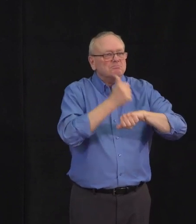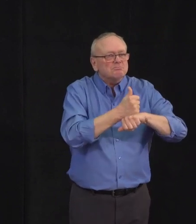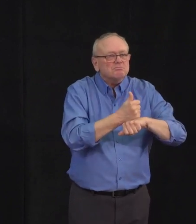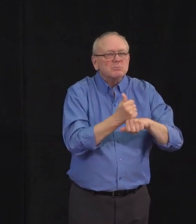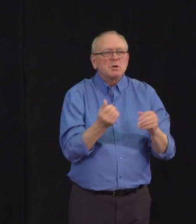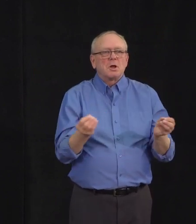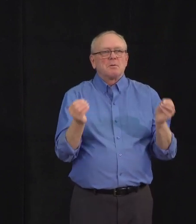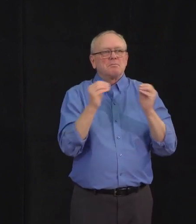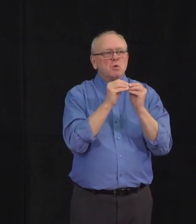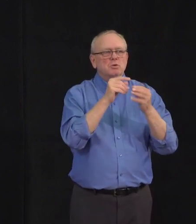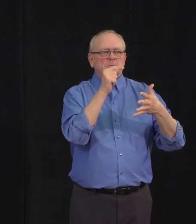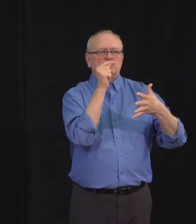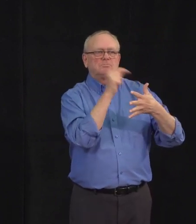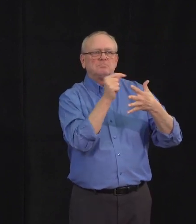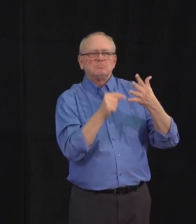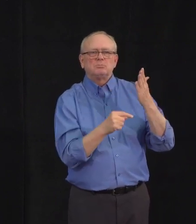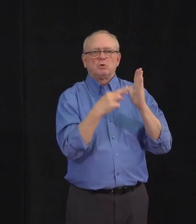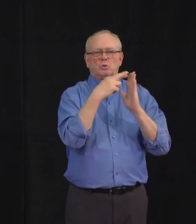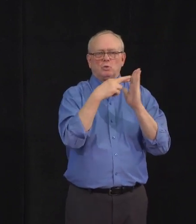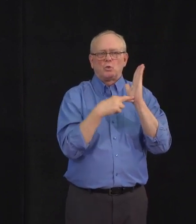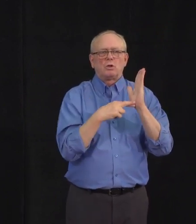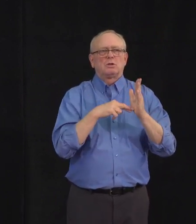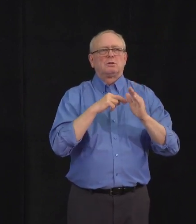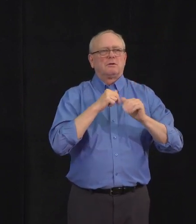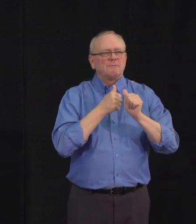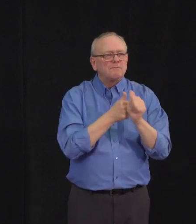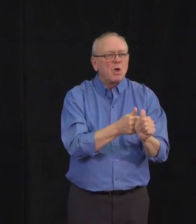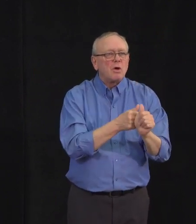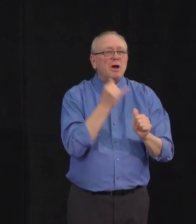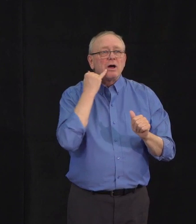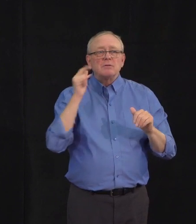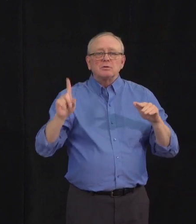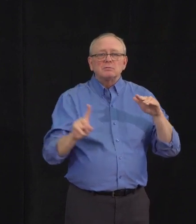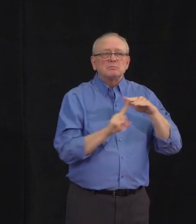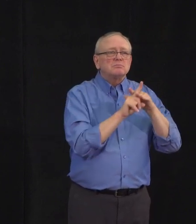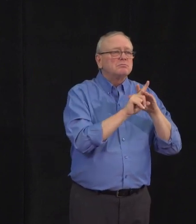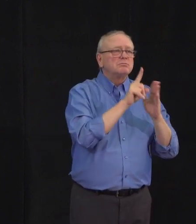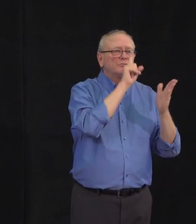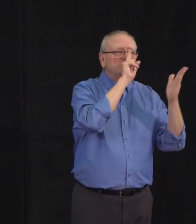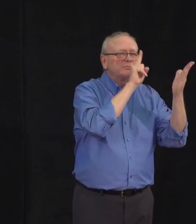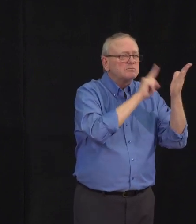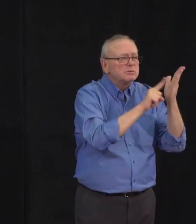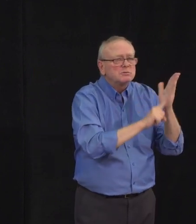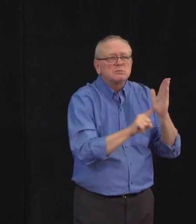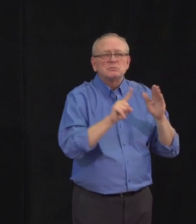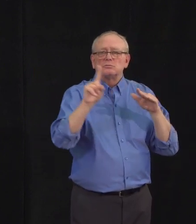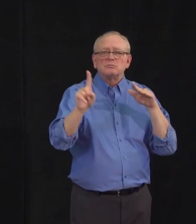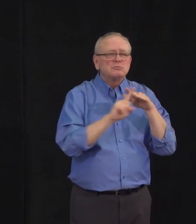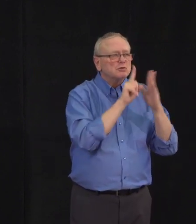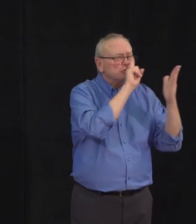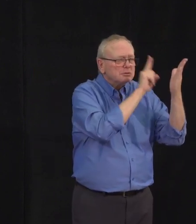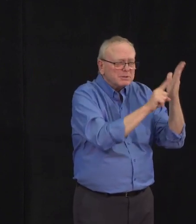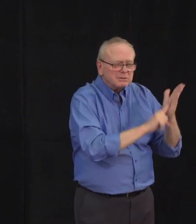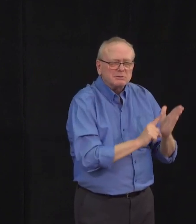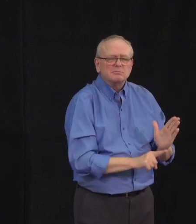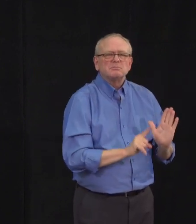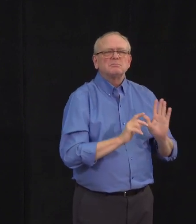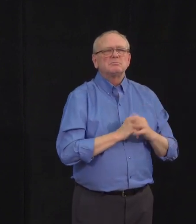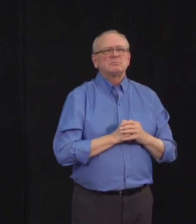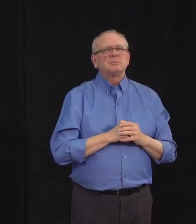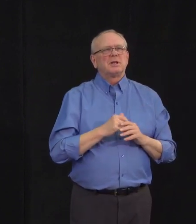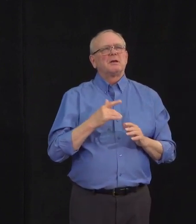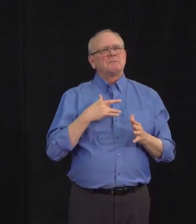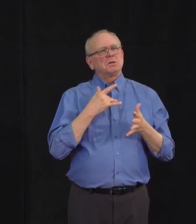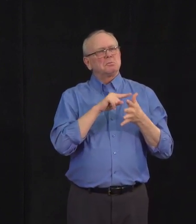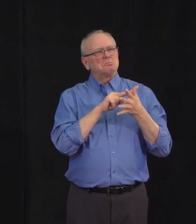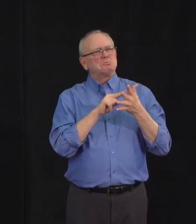inspections and their assessment of the situation, my colleagues at Alberta Health Services have indicated that they feel that these measures are